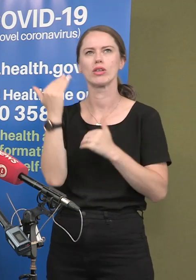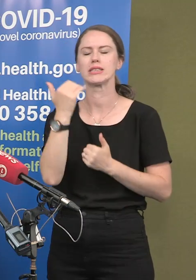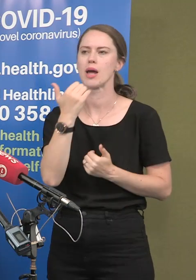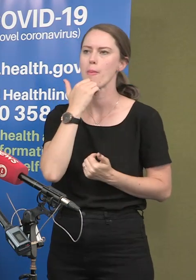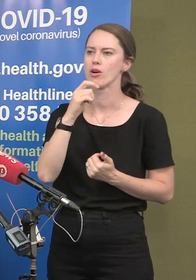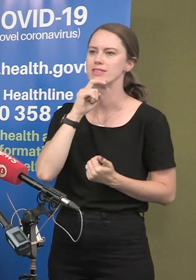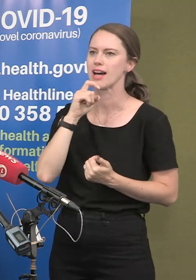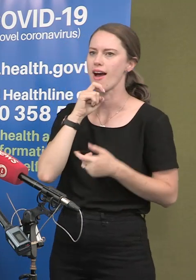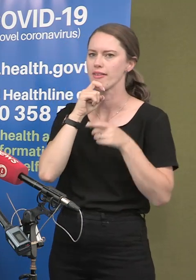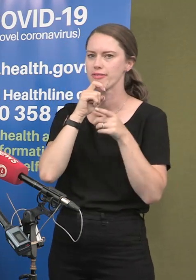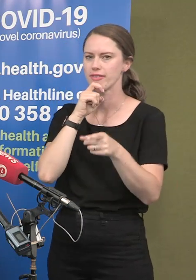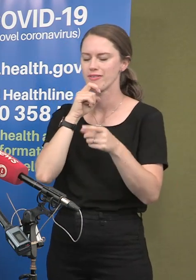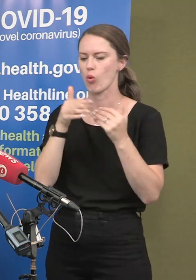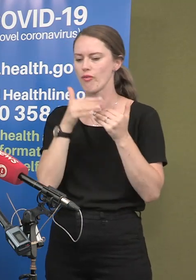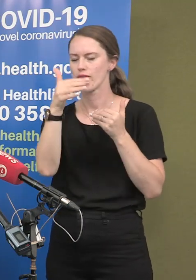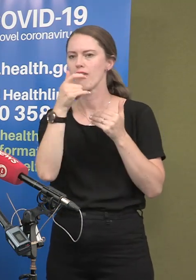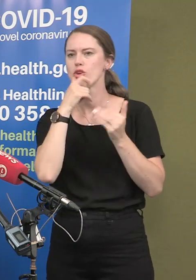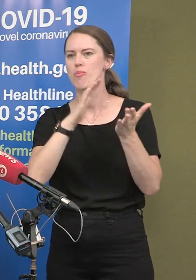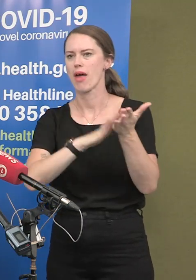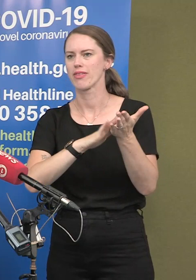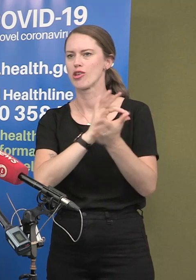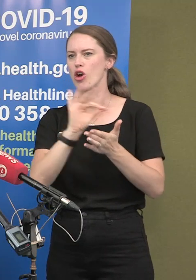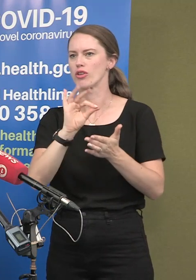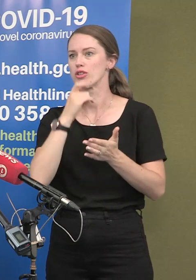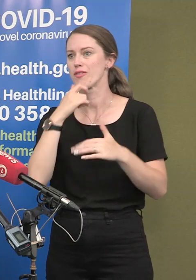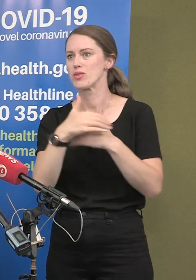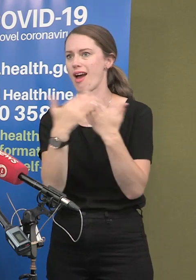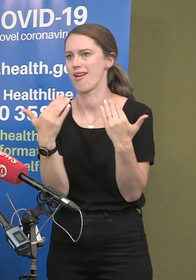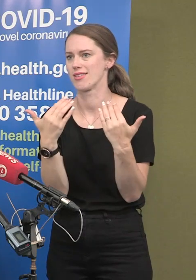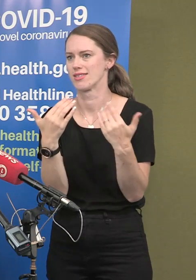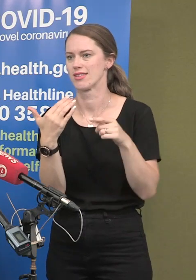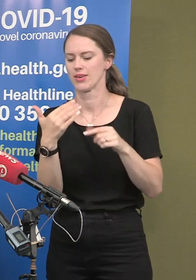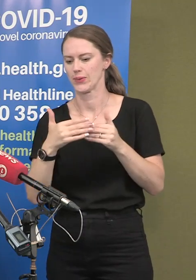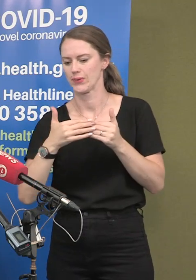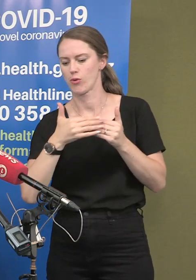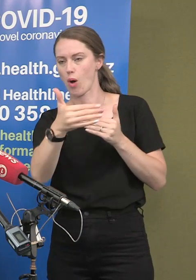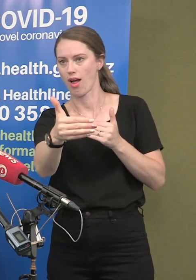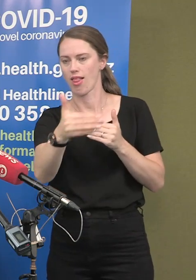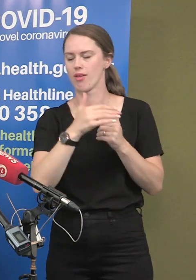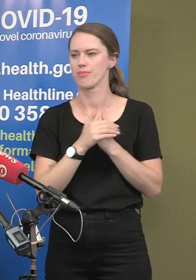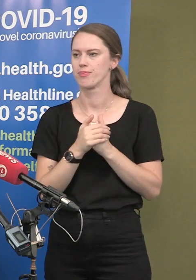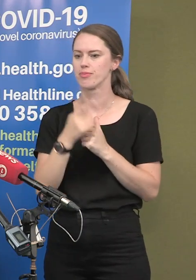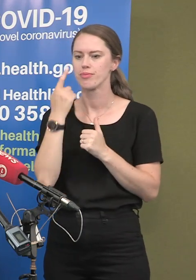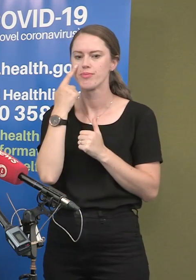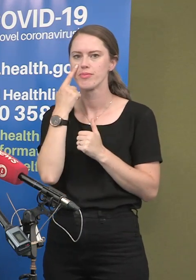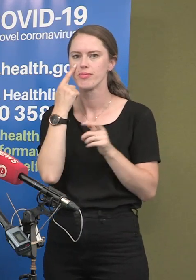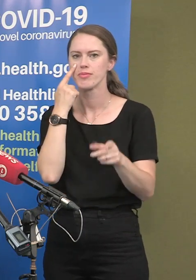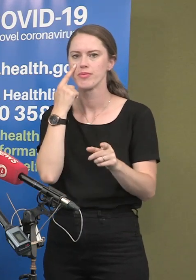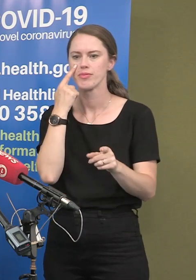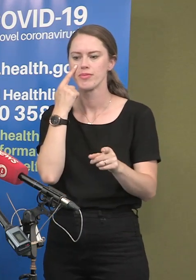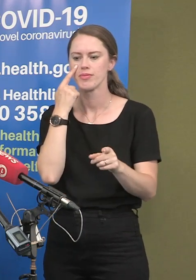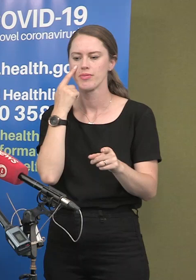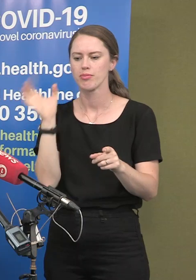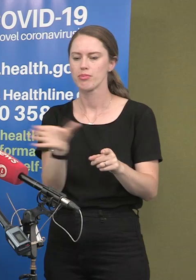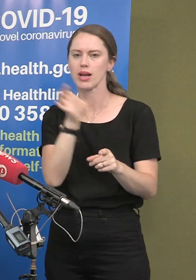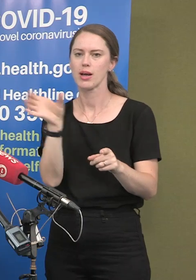for a period of months rather than just a few days. And one of the things we've actively looked at is bringing in people